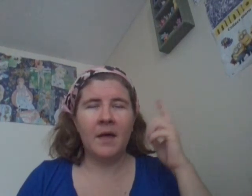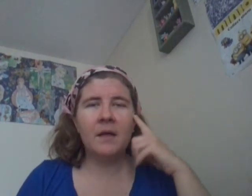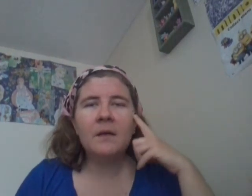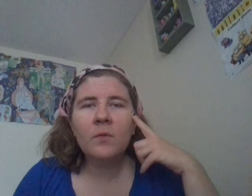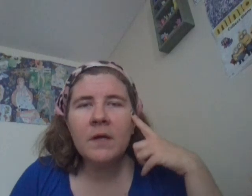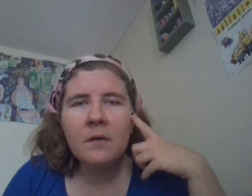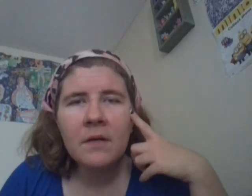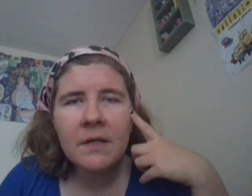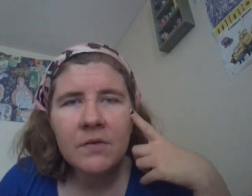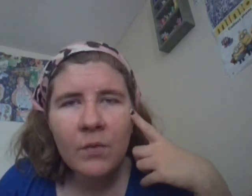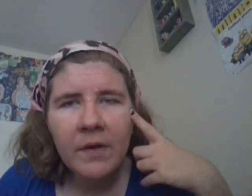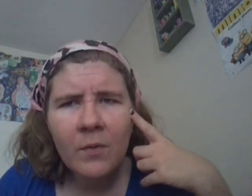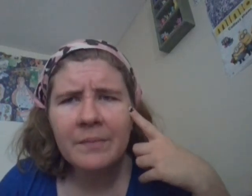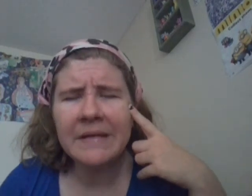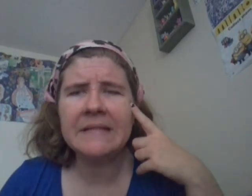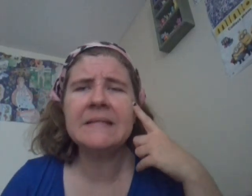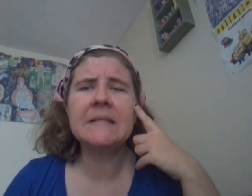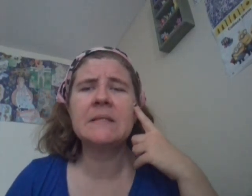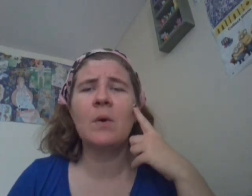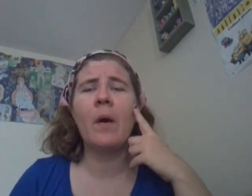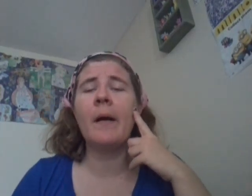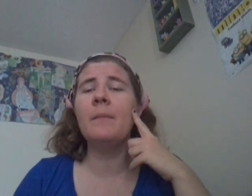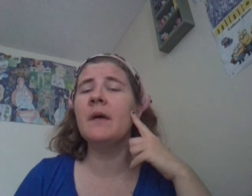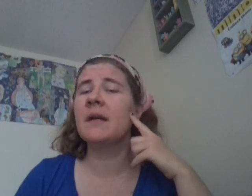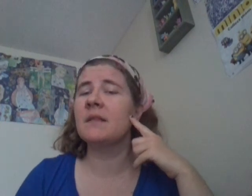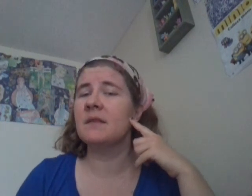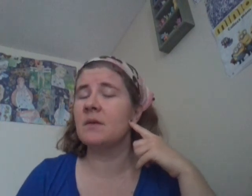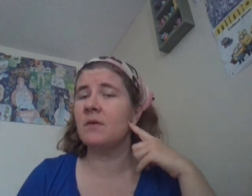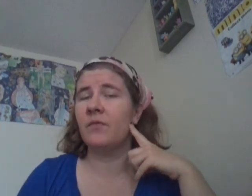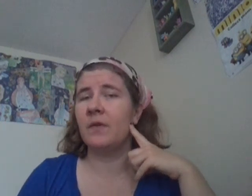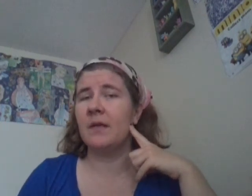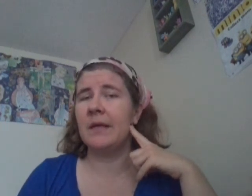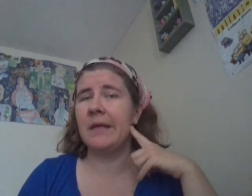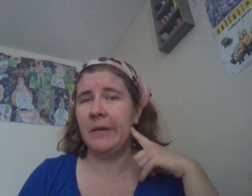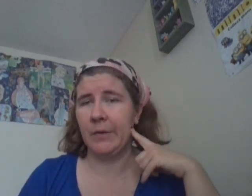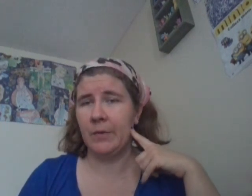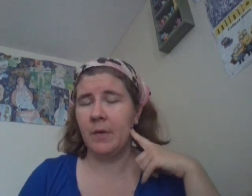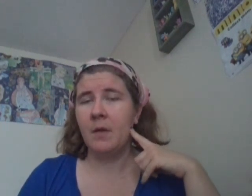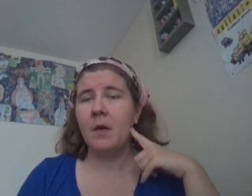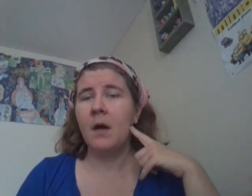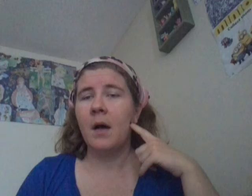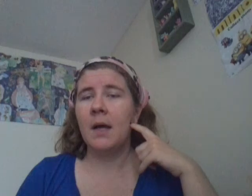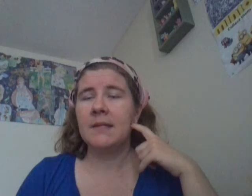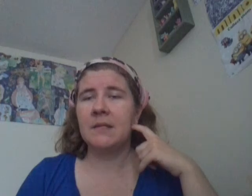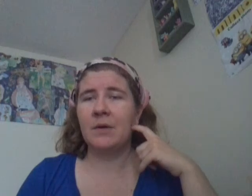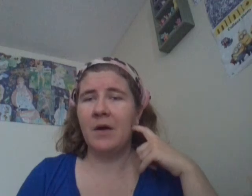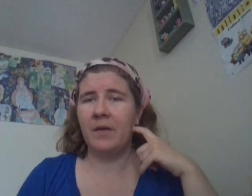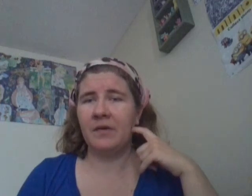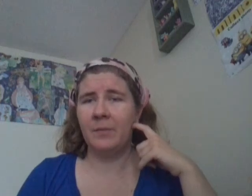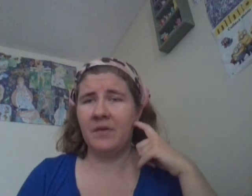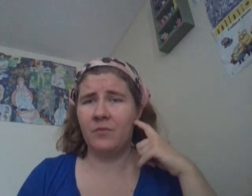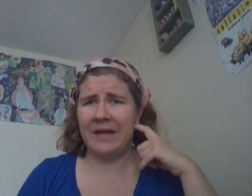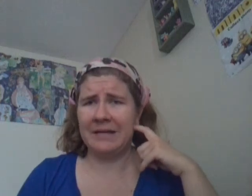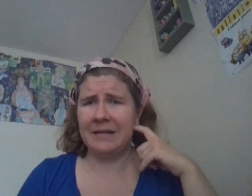And we are at 21 minutes, so I'm going to cut this off here. Sorry I went on a bit of a rant,